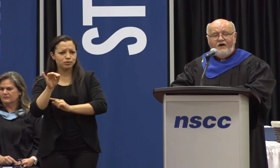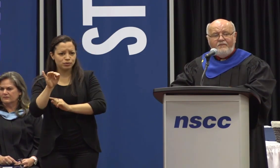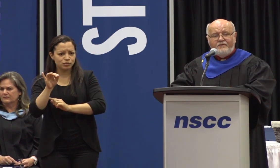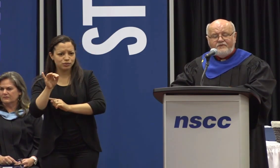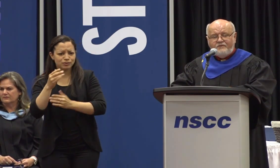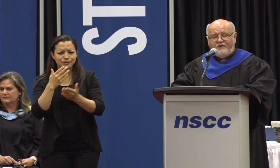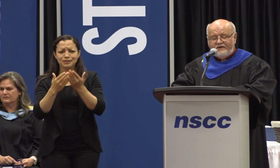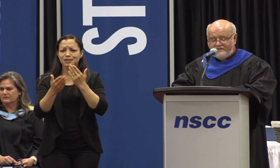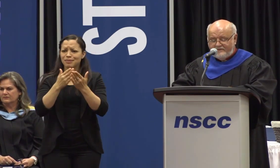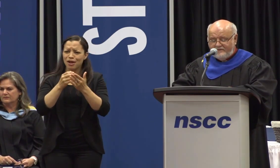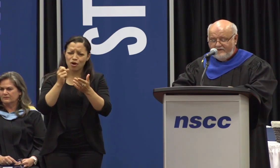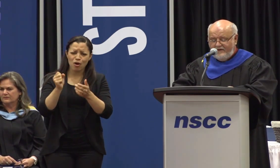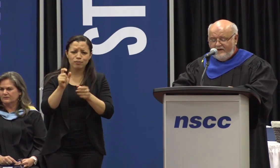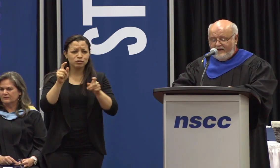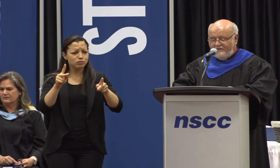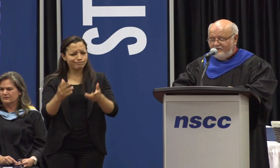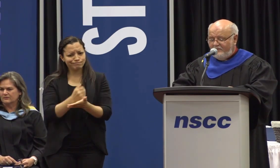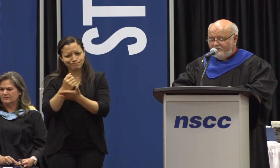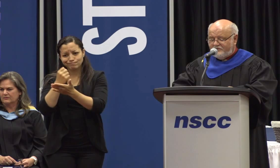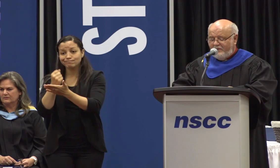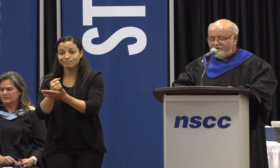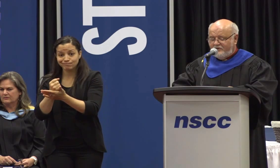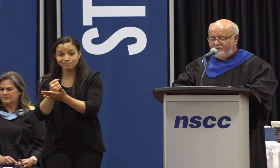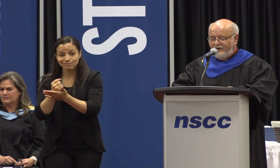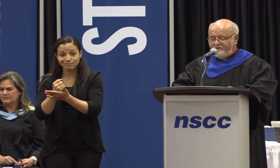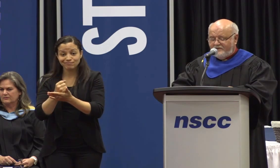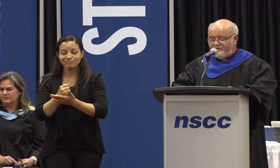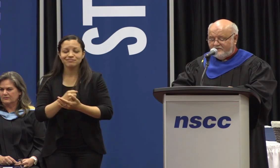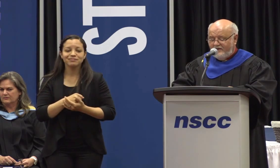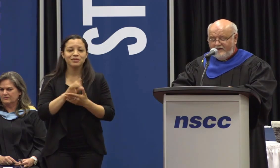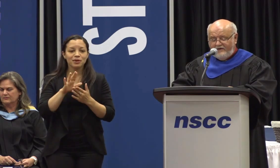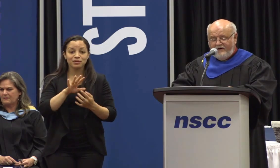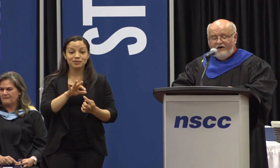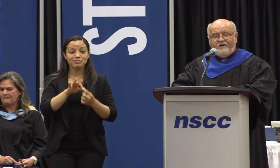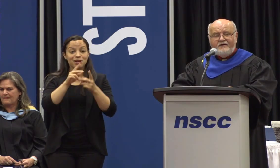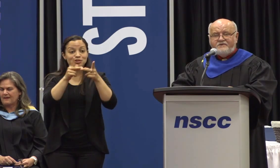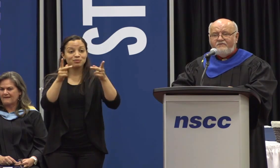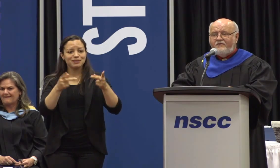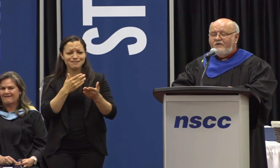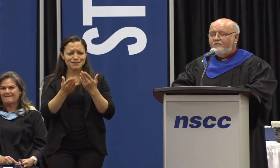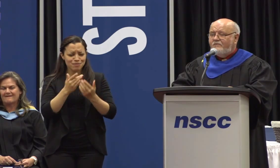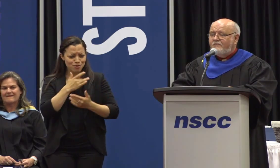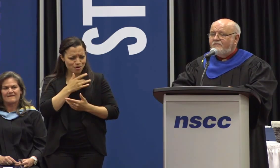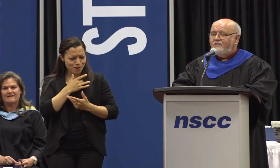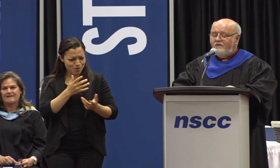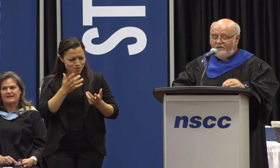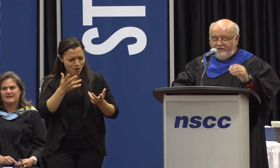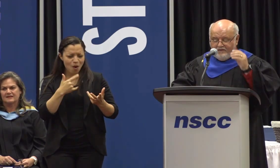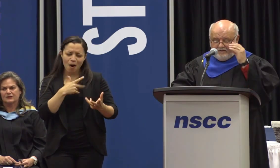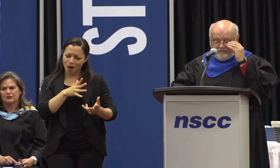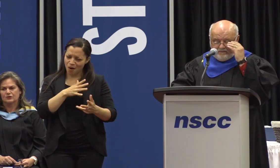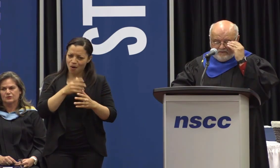of your opportunities, and to the most special places your heart has ever known.